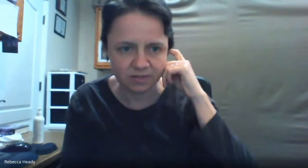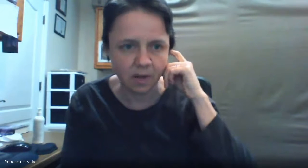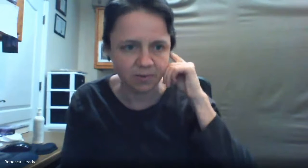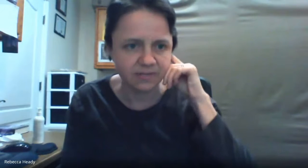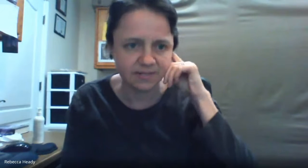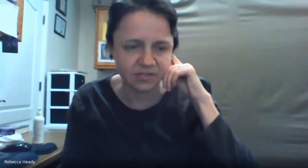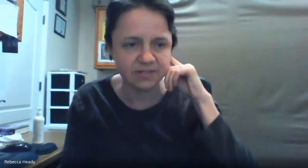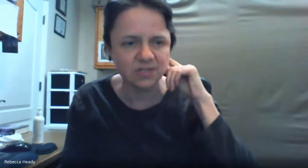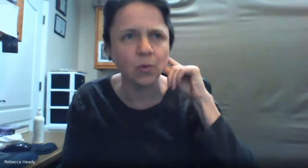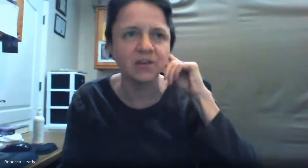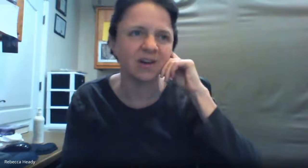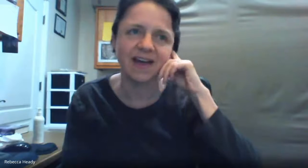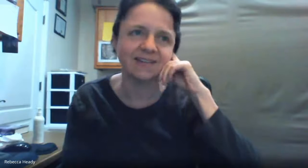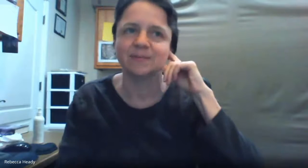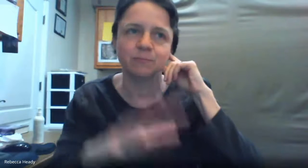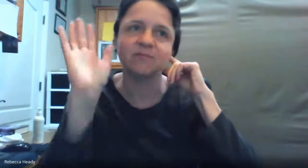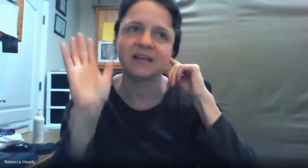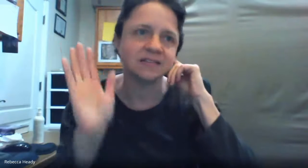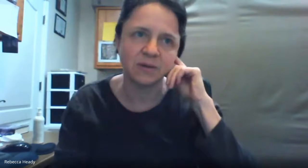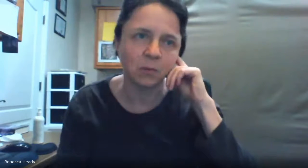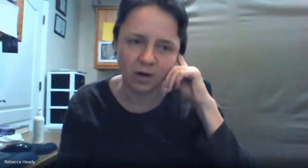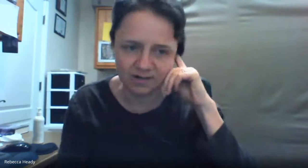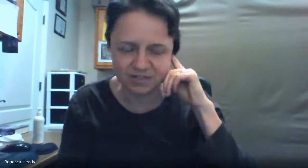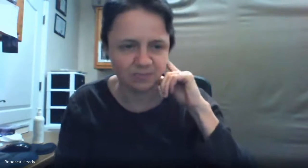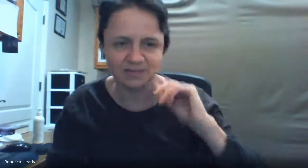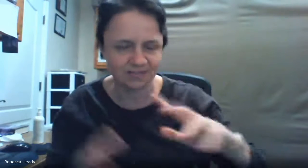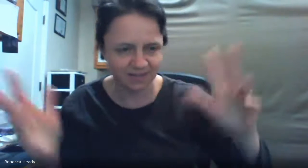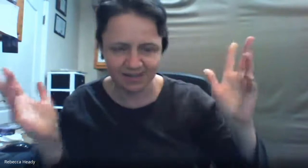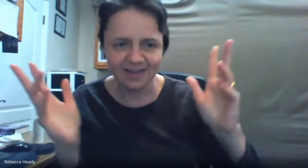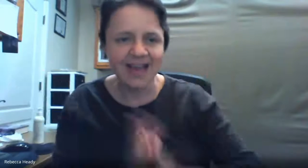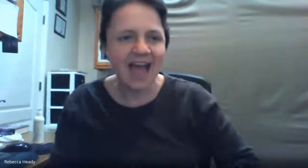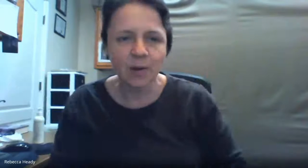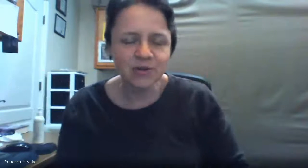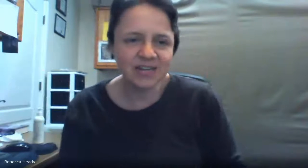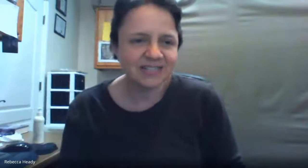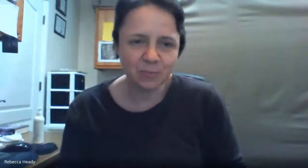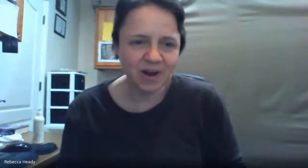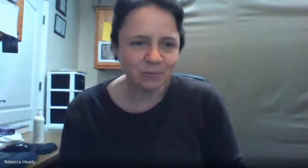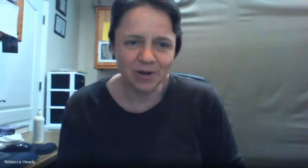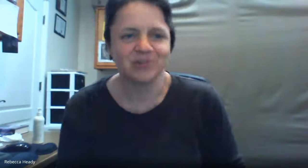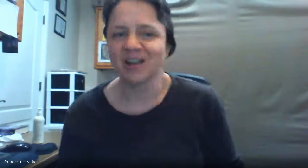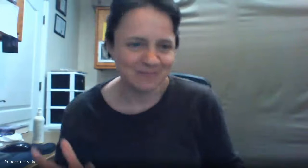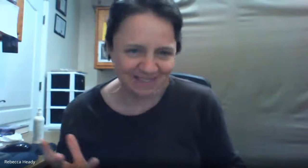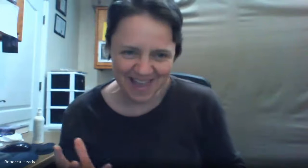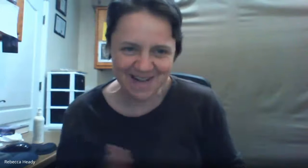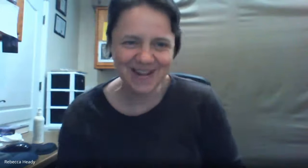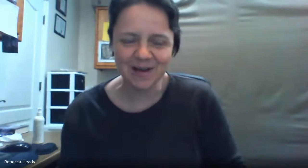what topicalization is. So when you hear that big fancy big word, it just means, how are you going to separate what you're talking about? How